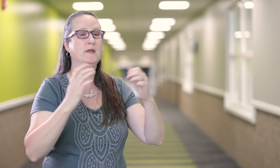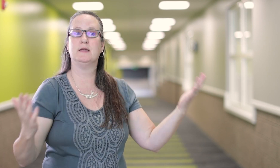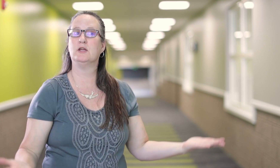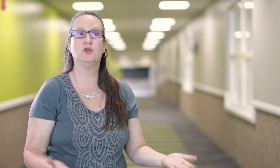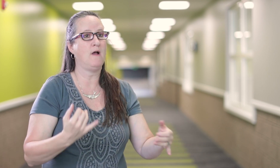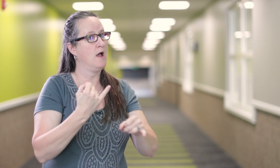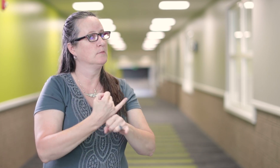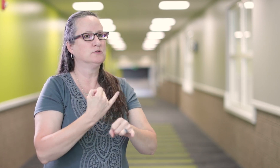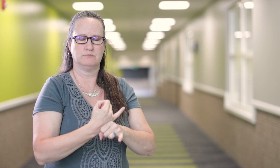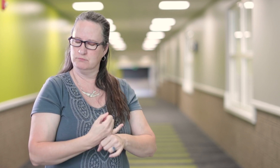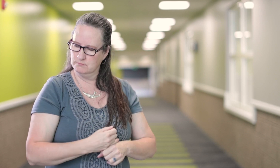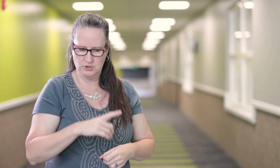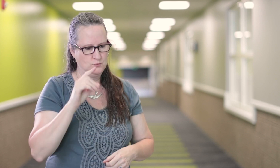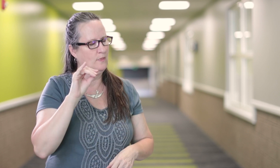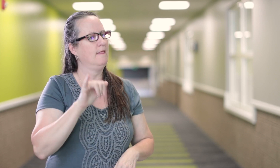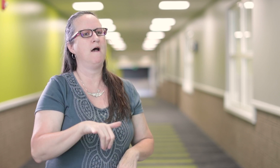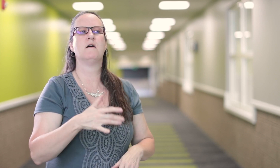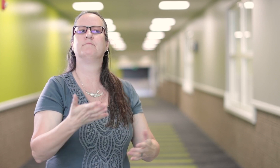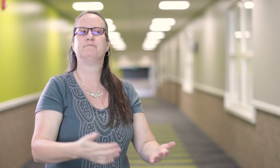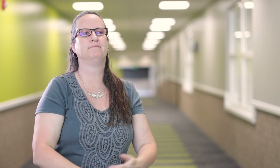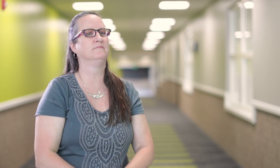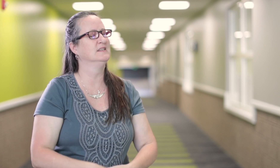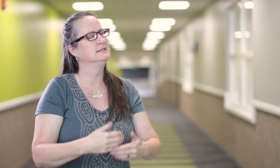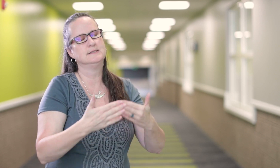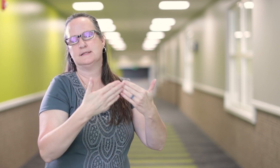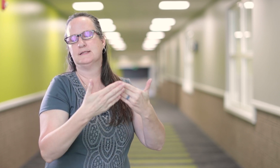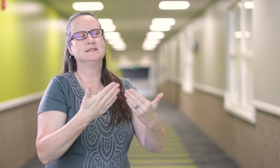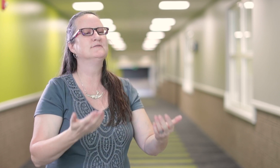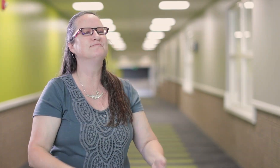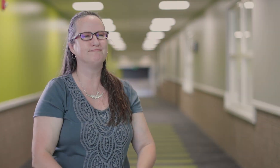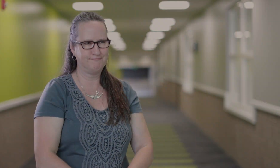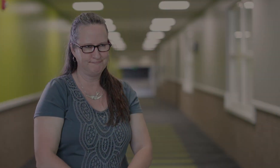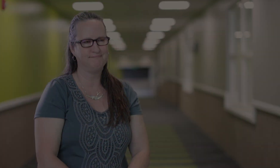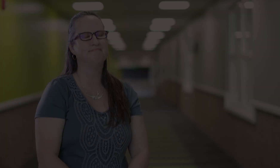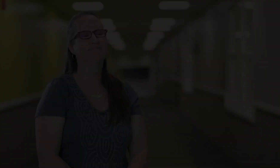of being here and working on campus. Just do that. It's easy.